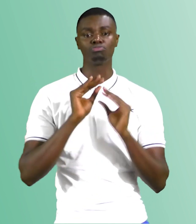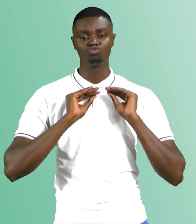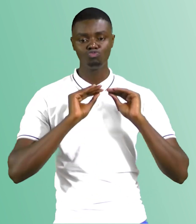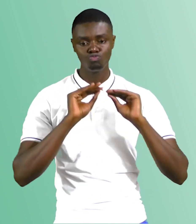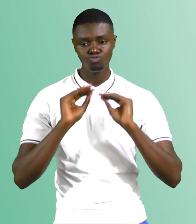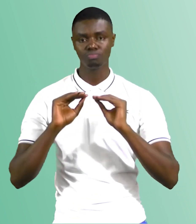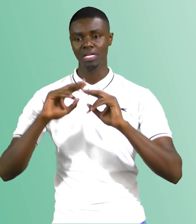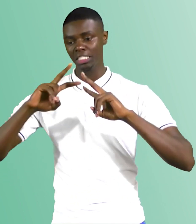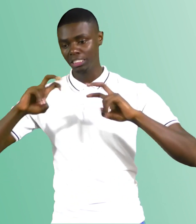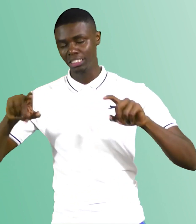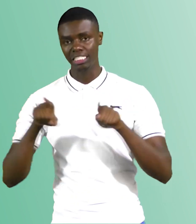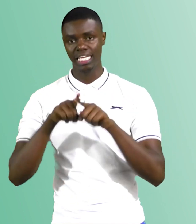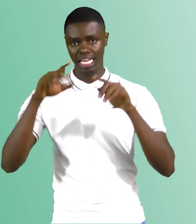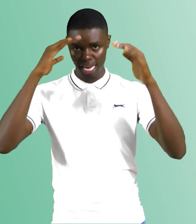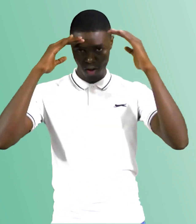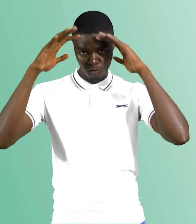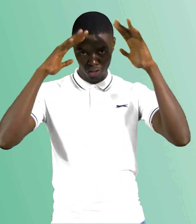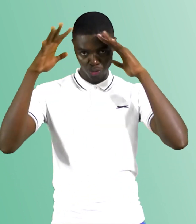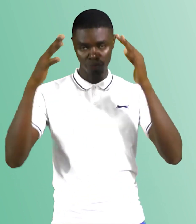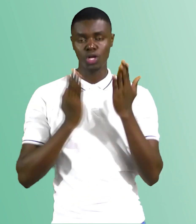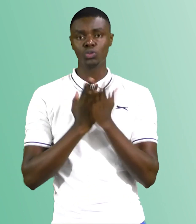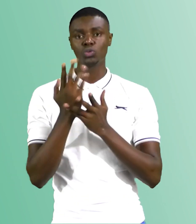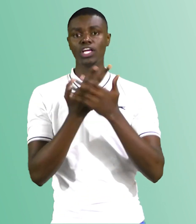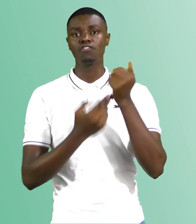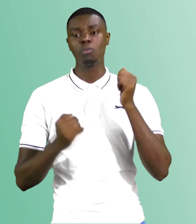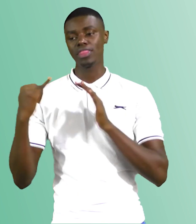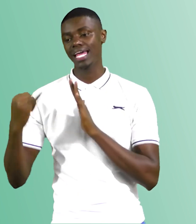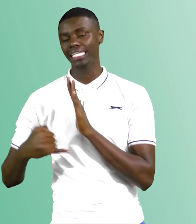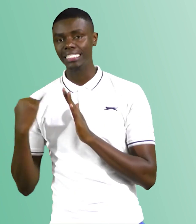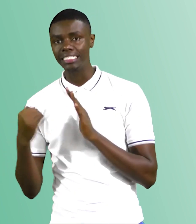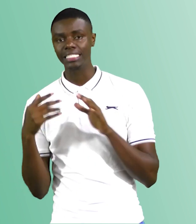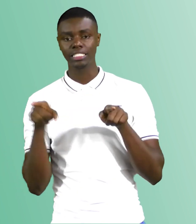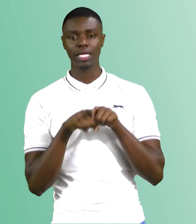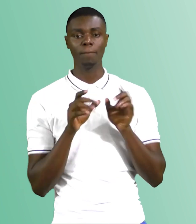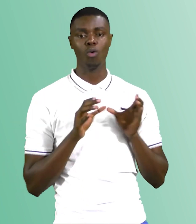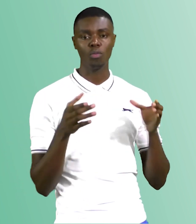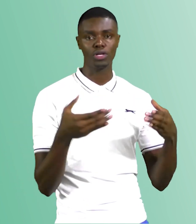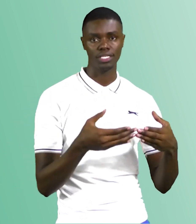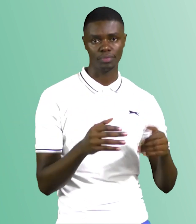teaching, research, and innovation to serve both industry and the community.